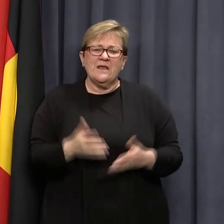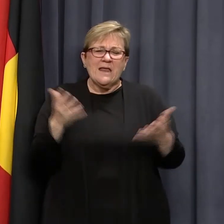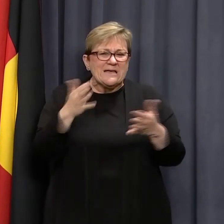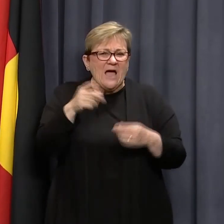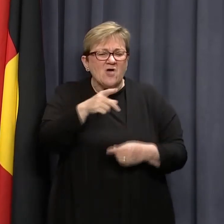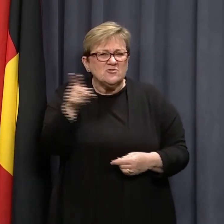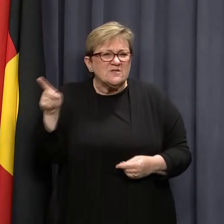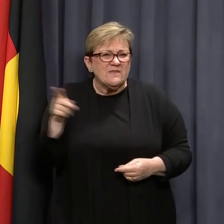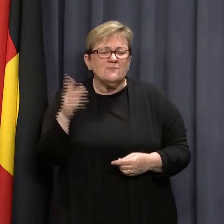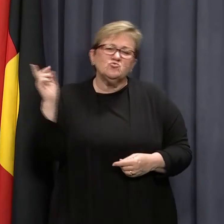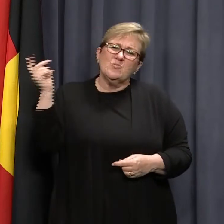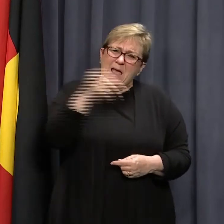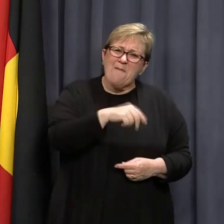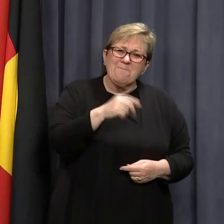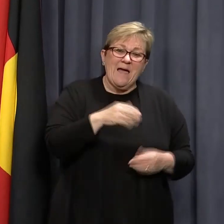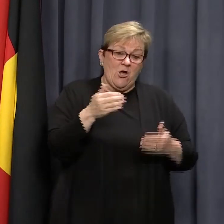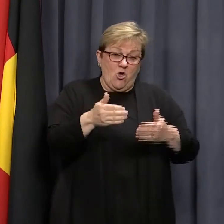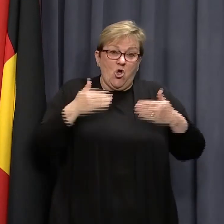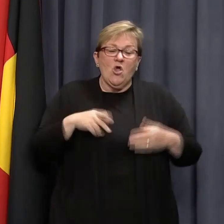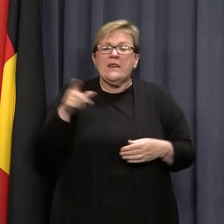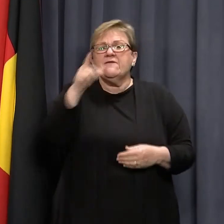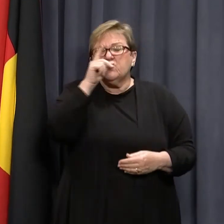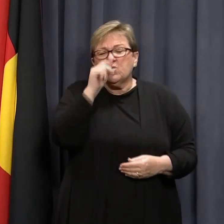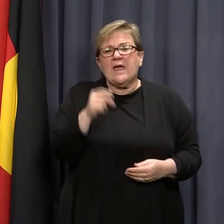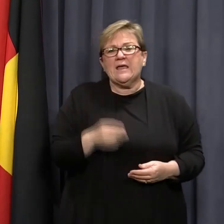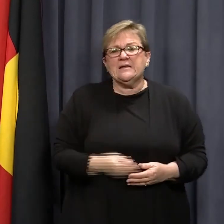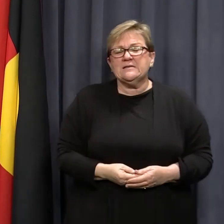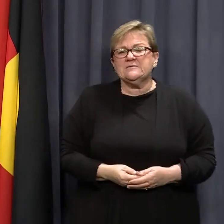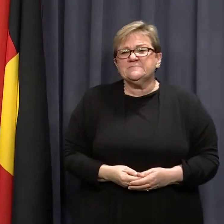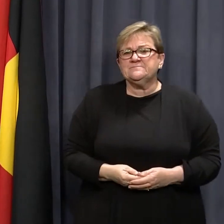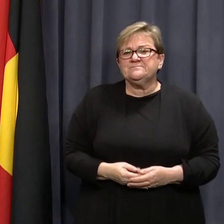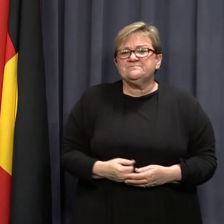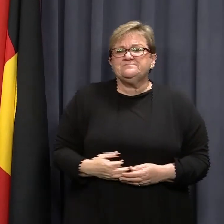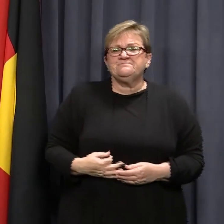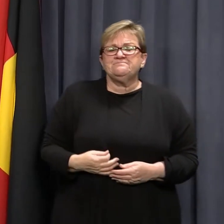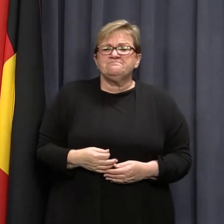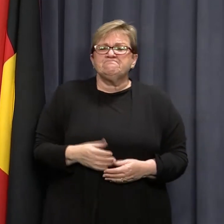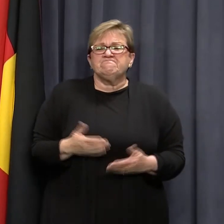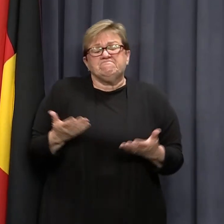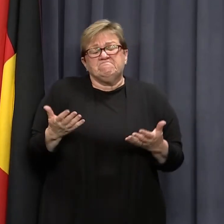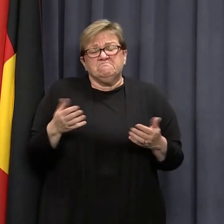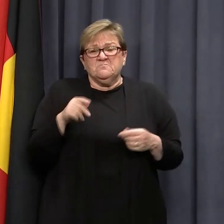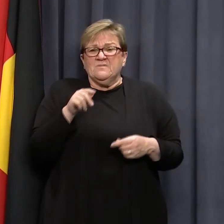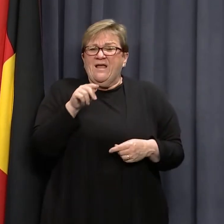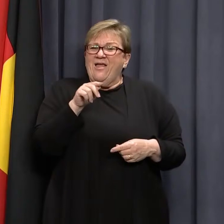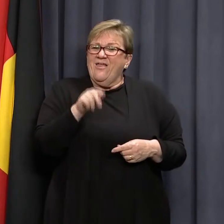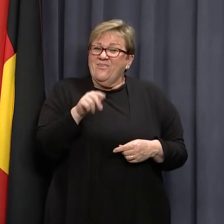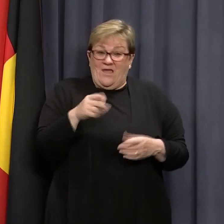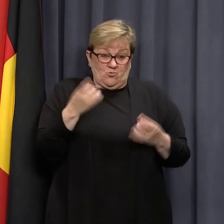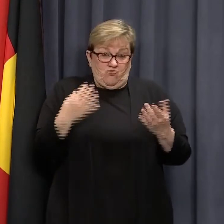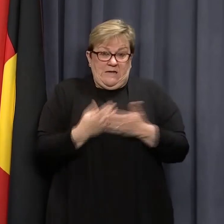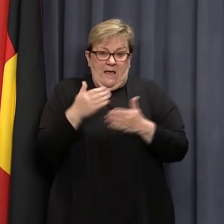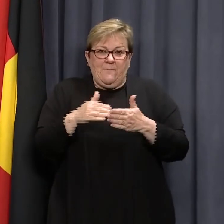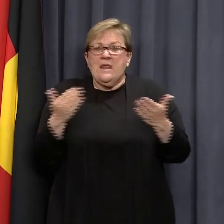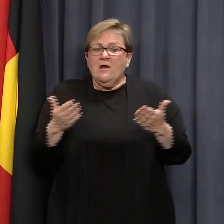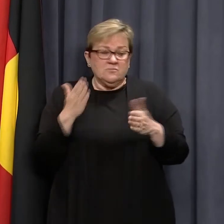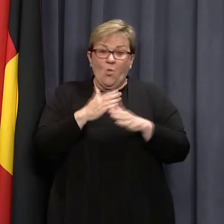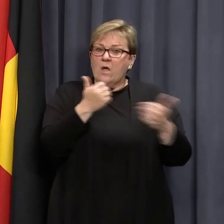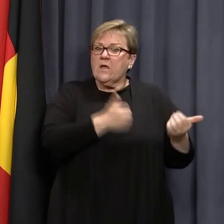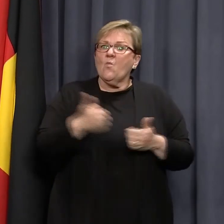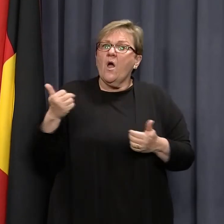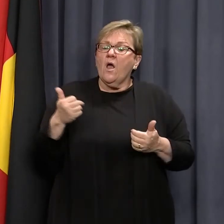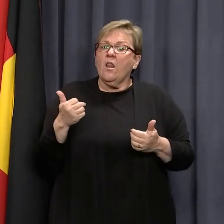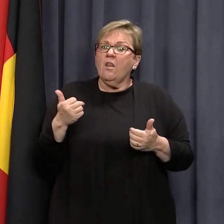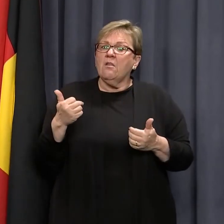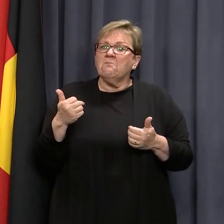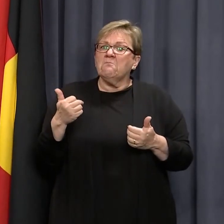them to come back early if they can. So that is already in place, and it's working well, I think,